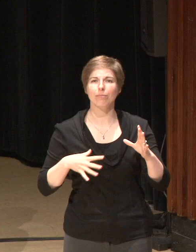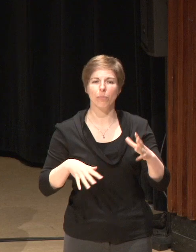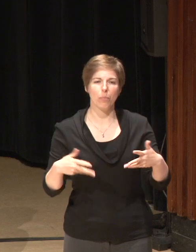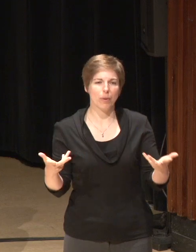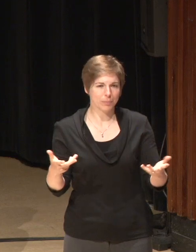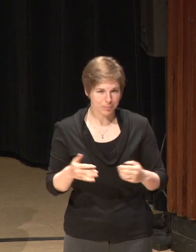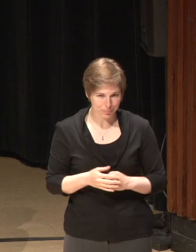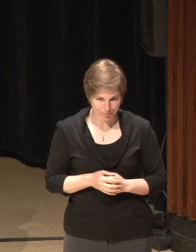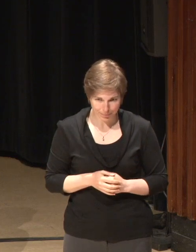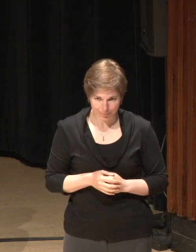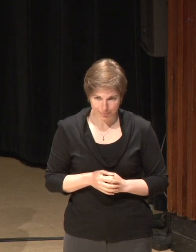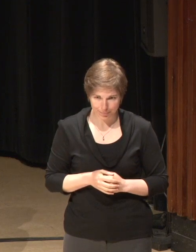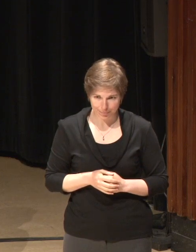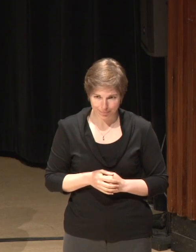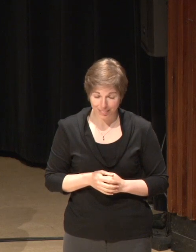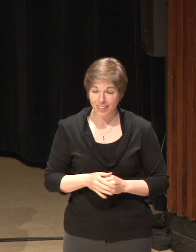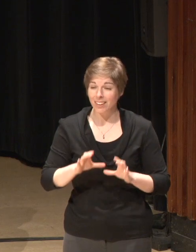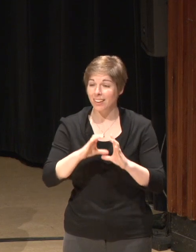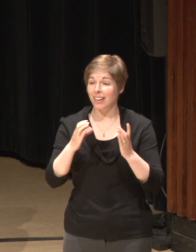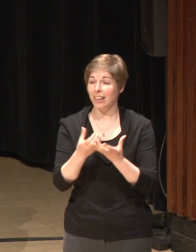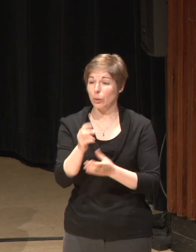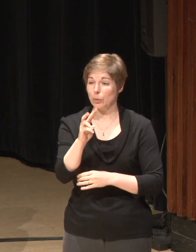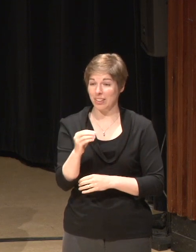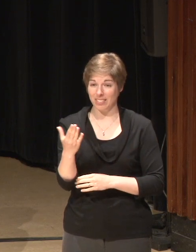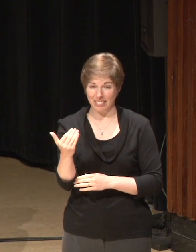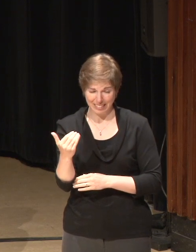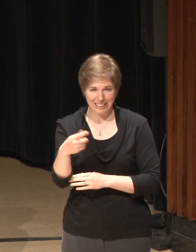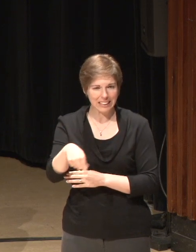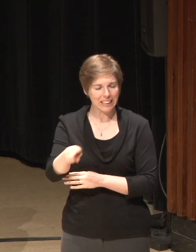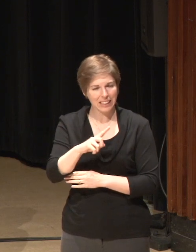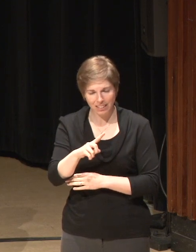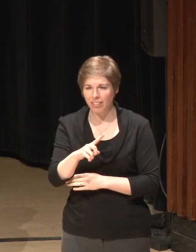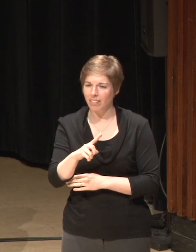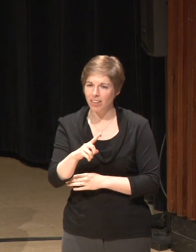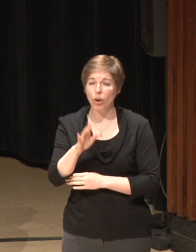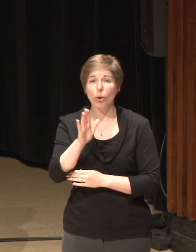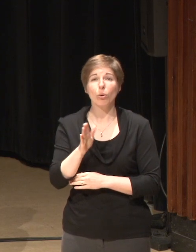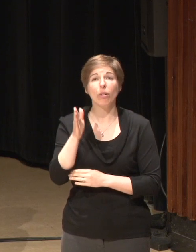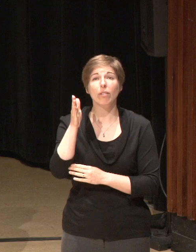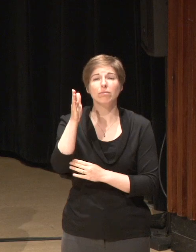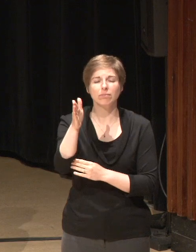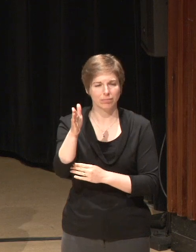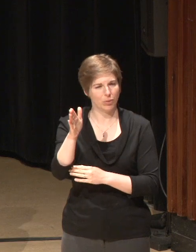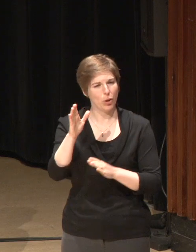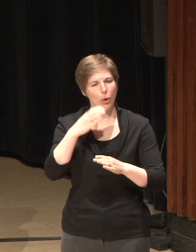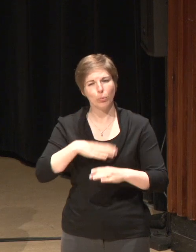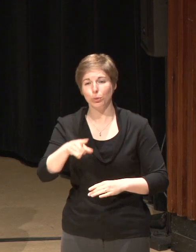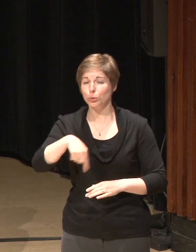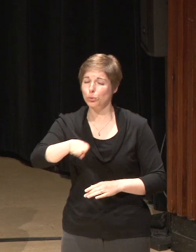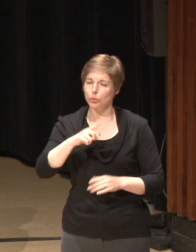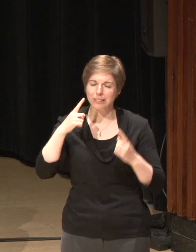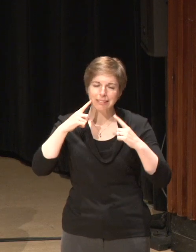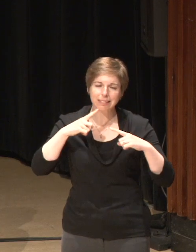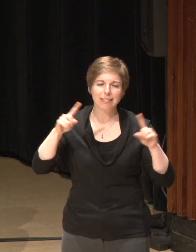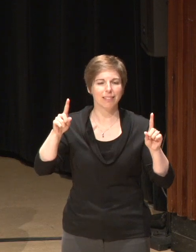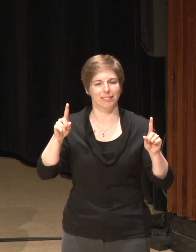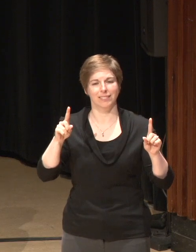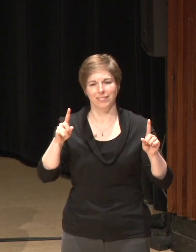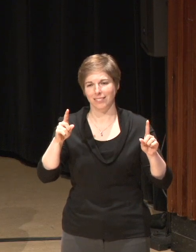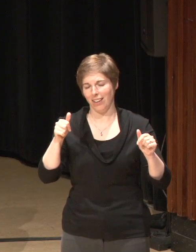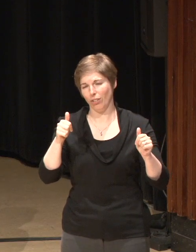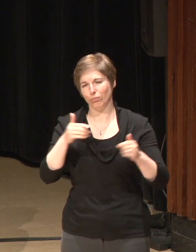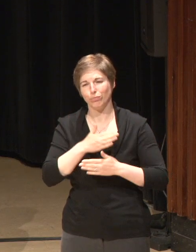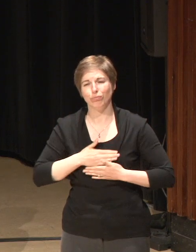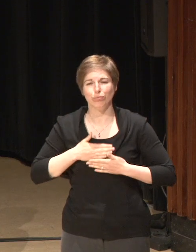2015, I wish you a fantastic journey and much success. Now, take the wheel in